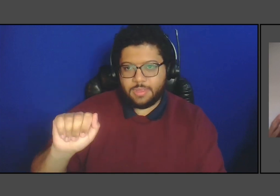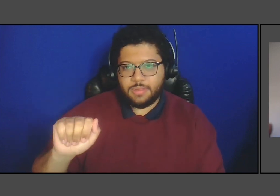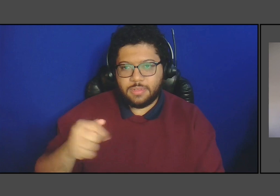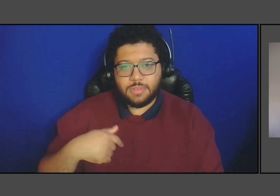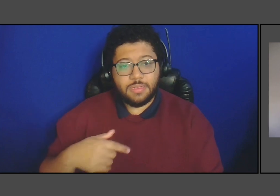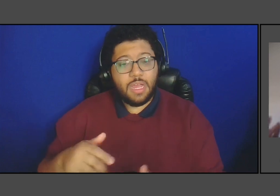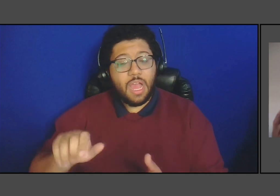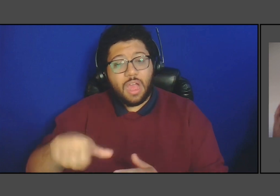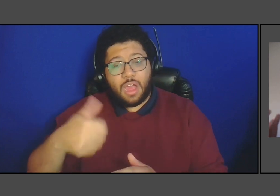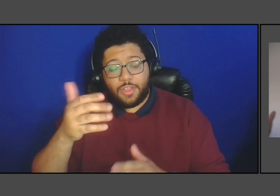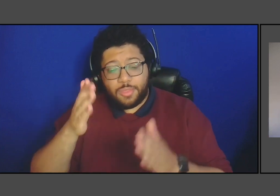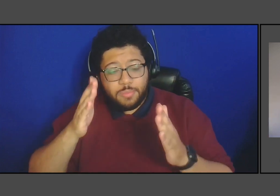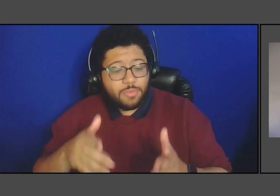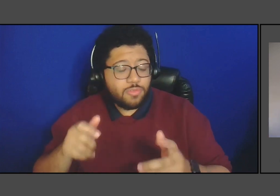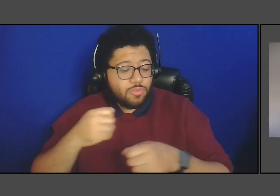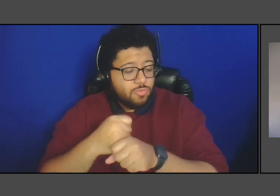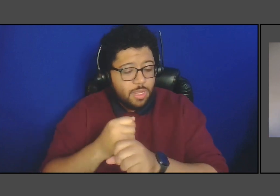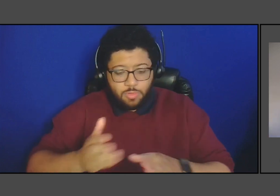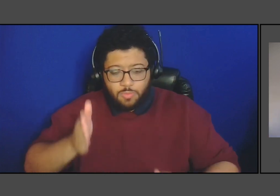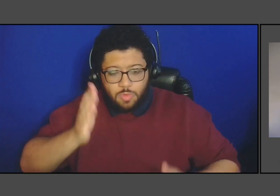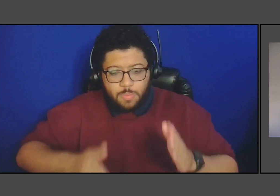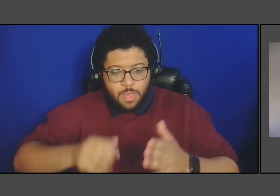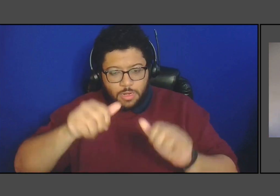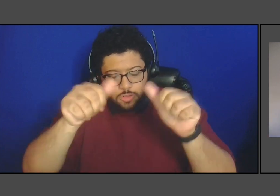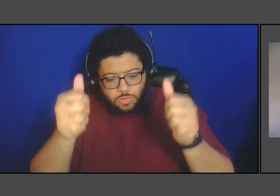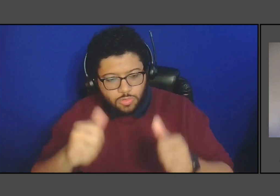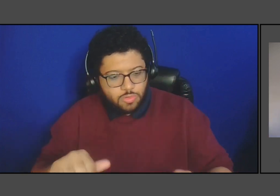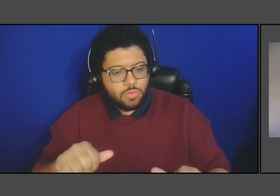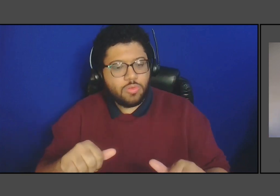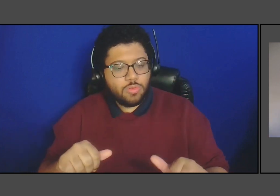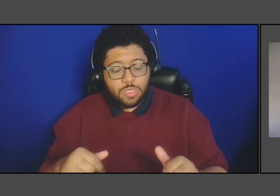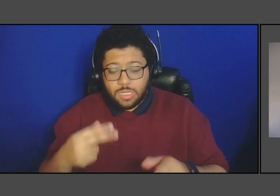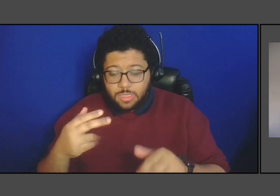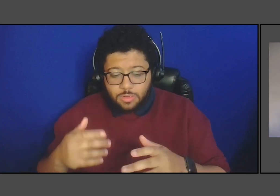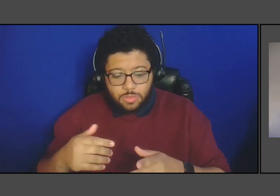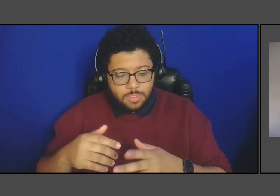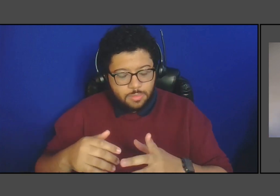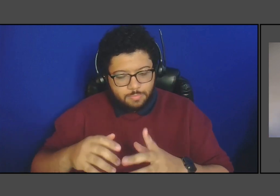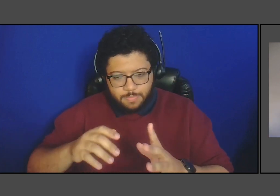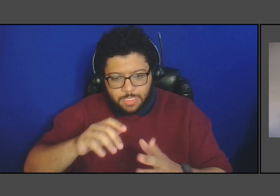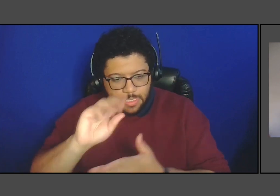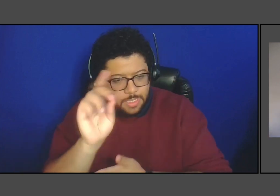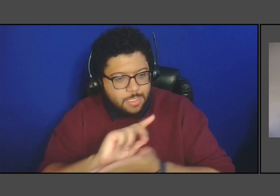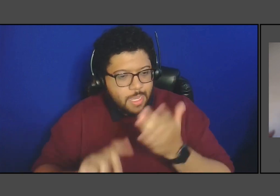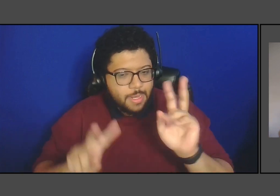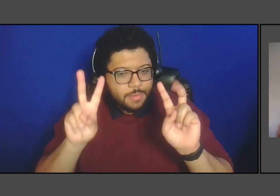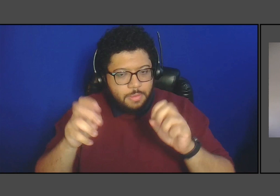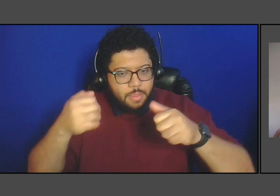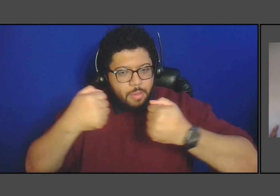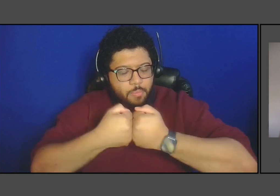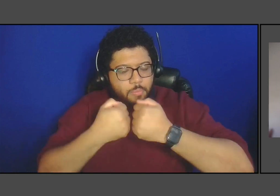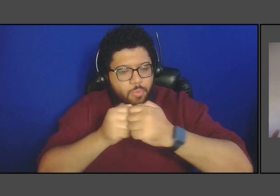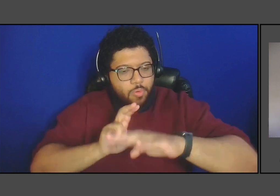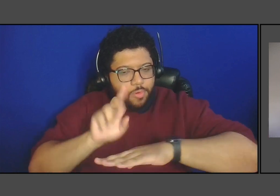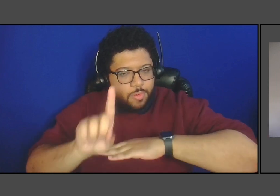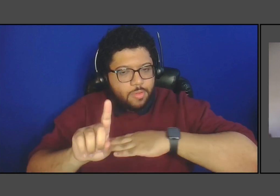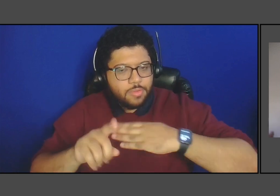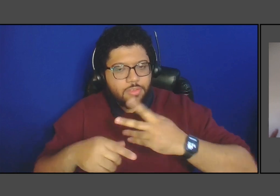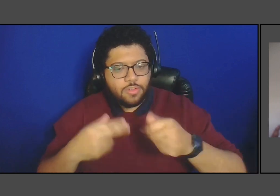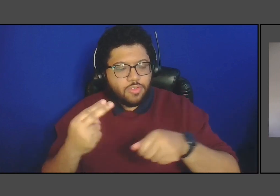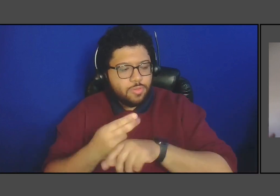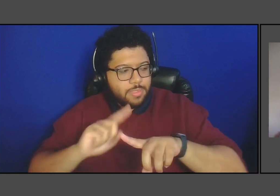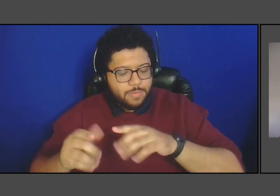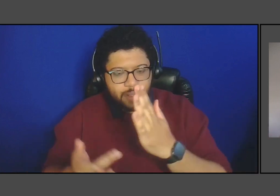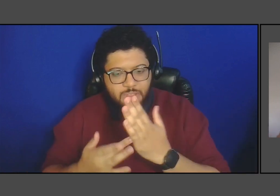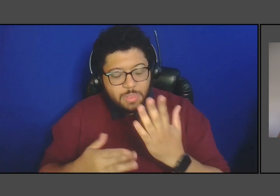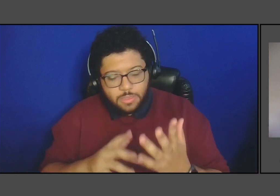crossers through this other Wow. technology. It's really fascinating, and it's really claiming that space as